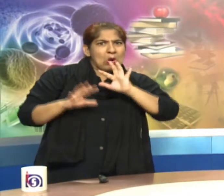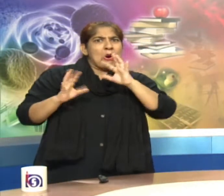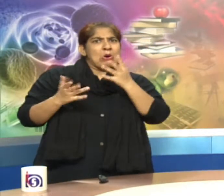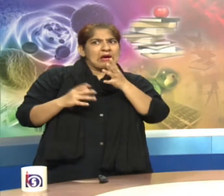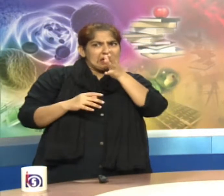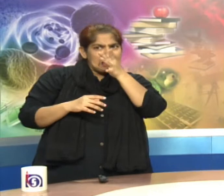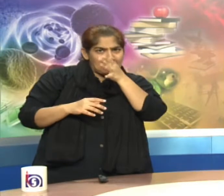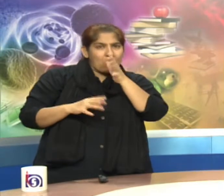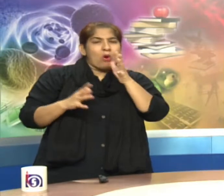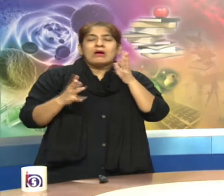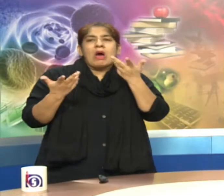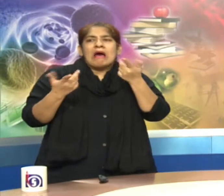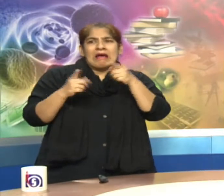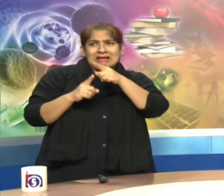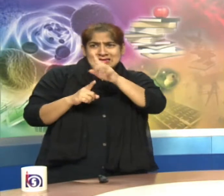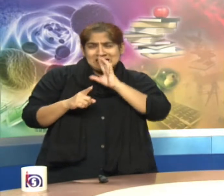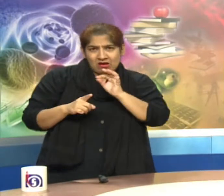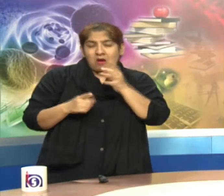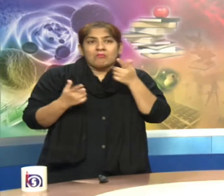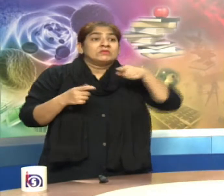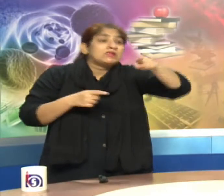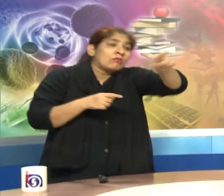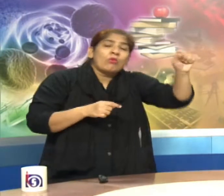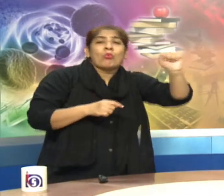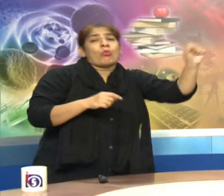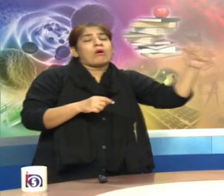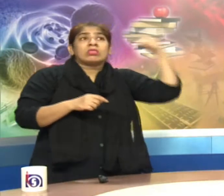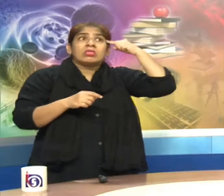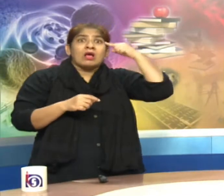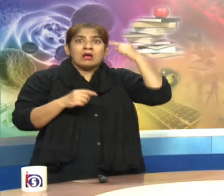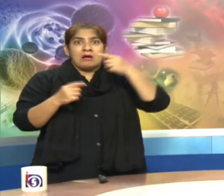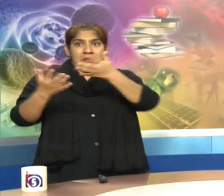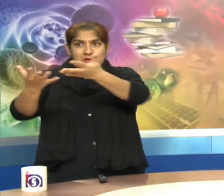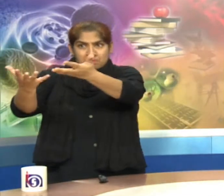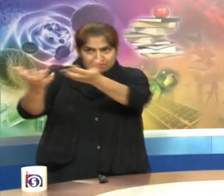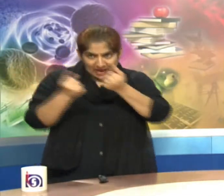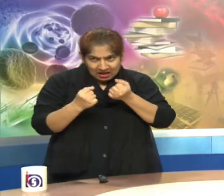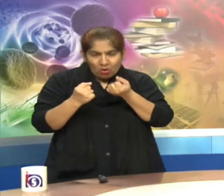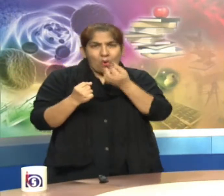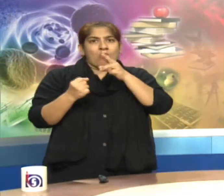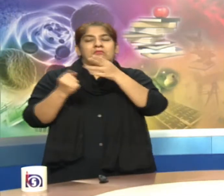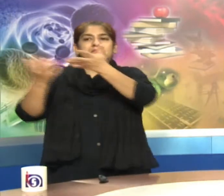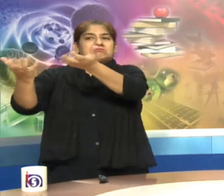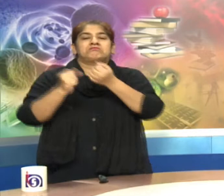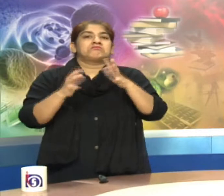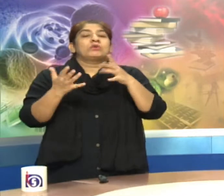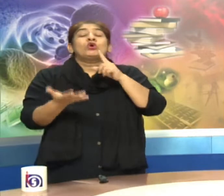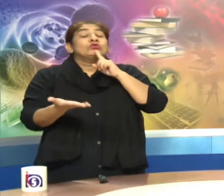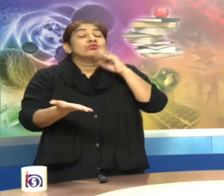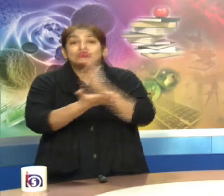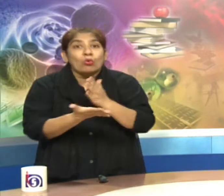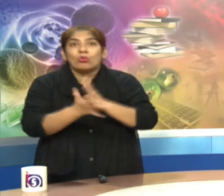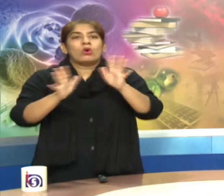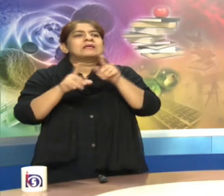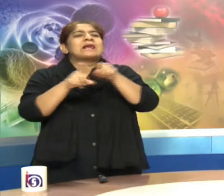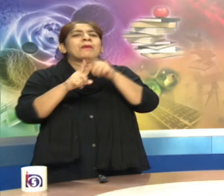it's a motivation for wrong or dangerous deeds.